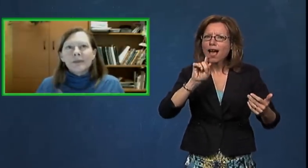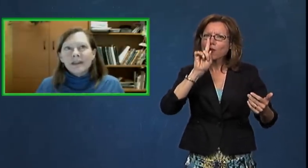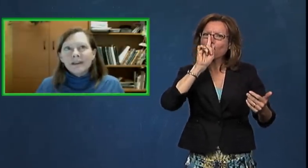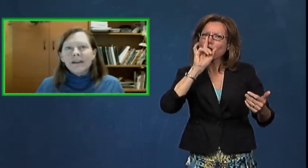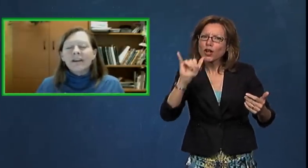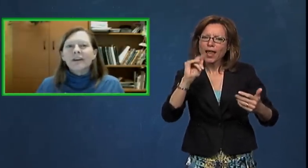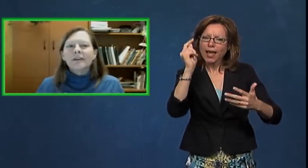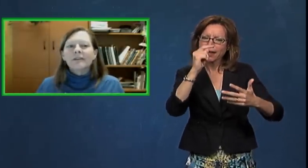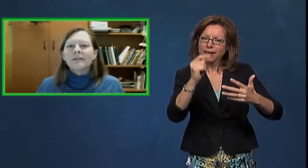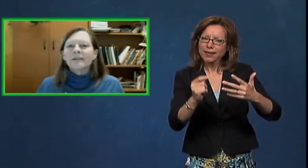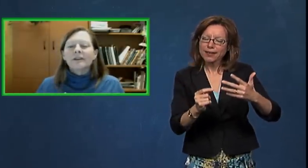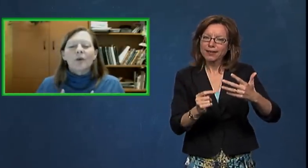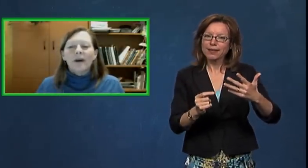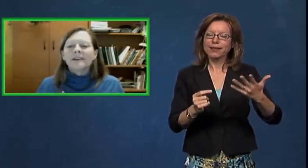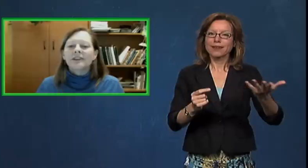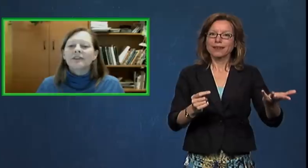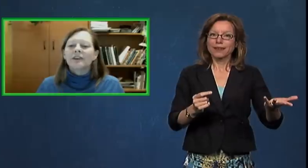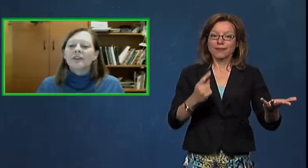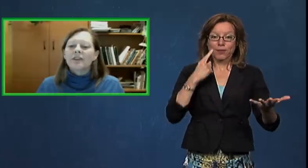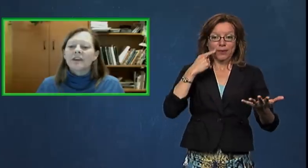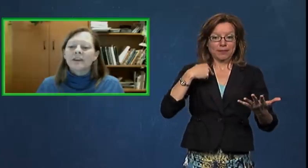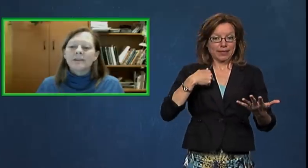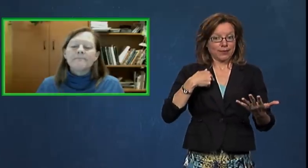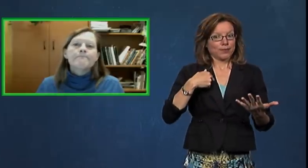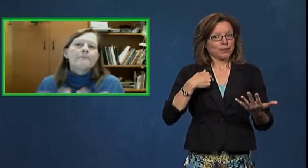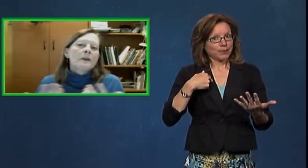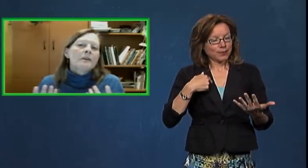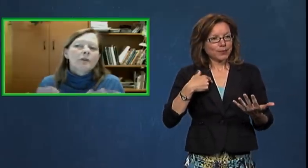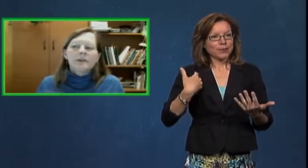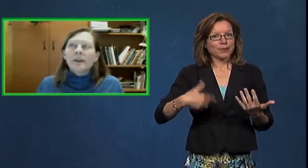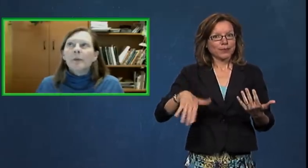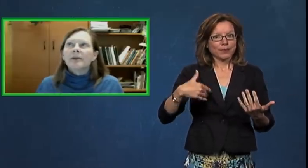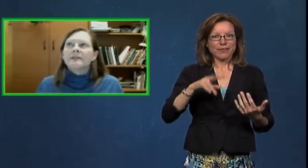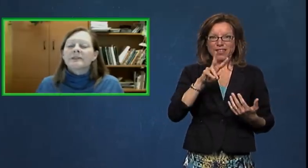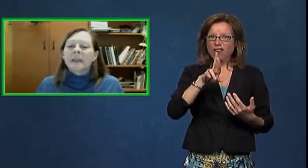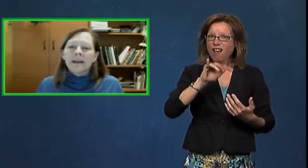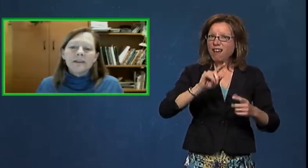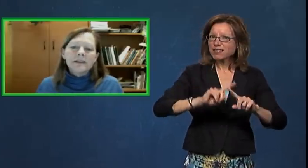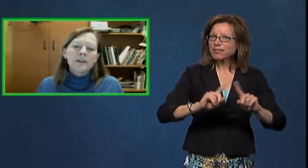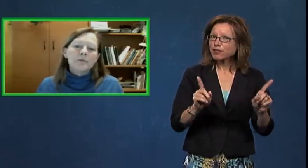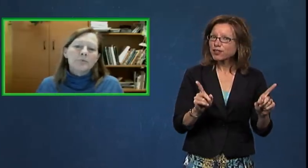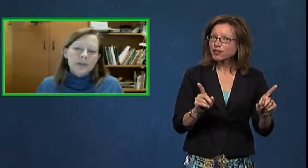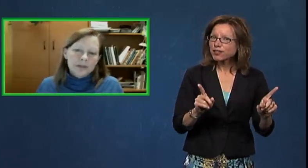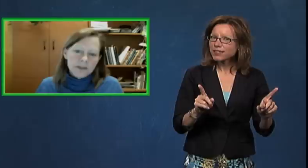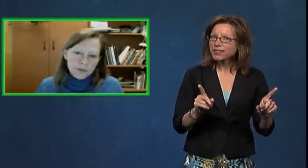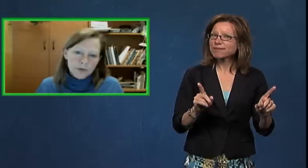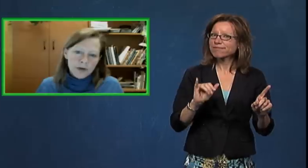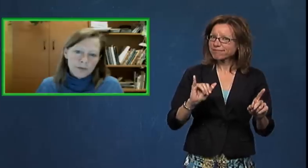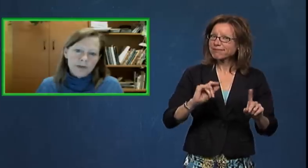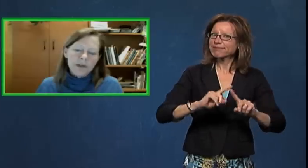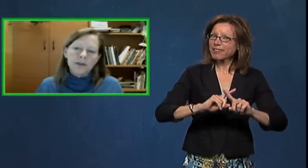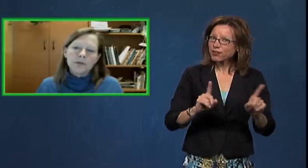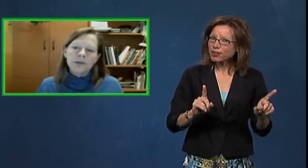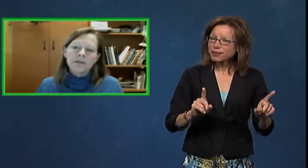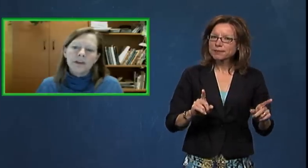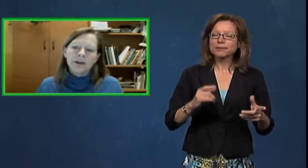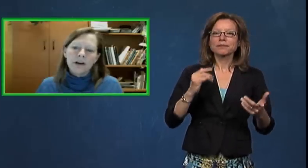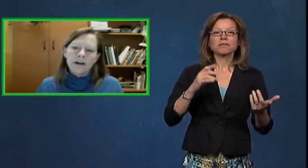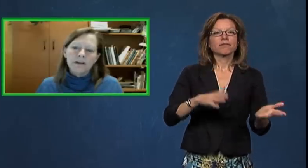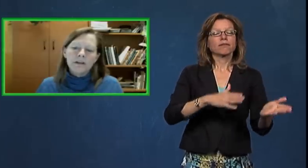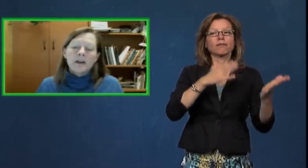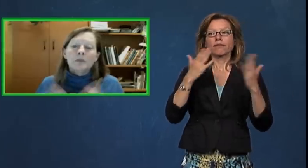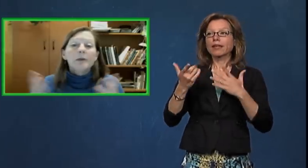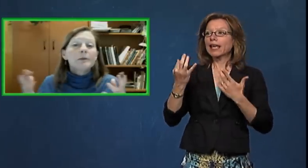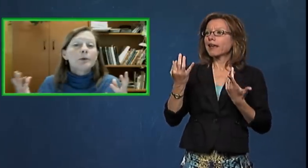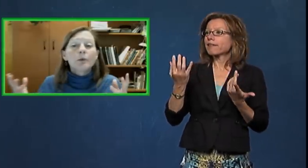to me are quite different than, for example, a standing business appointment that uses